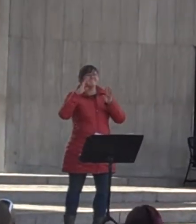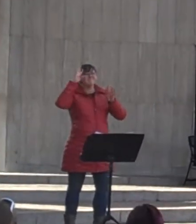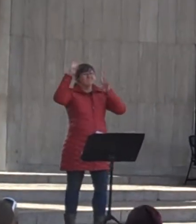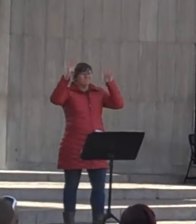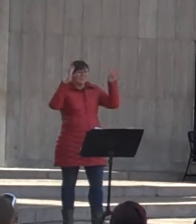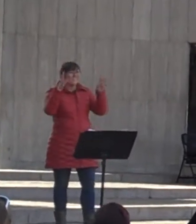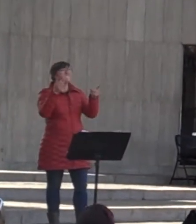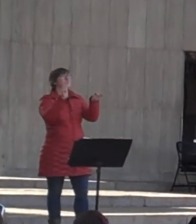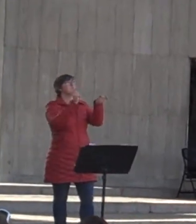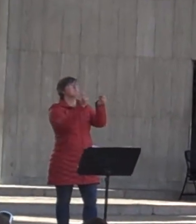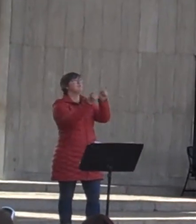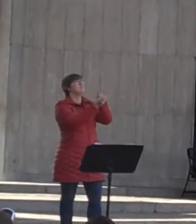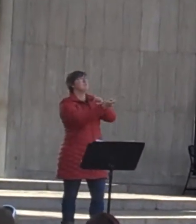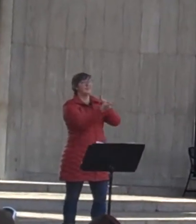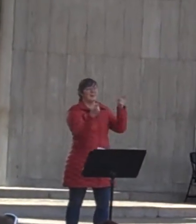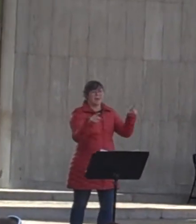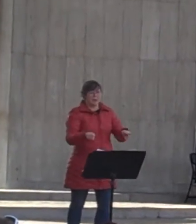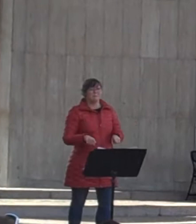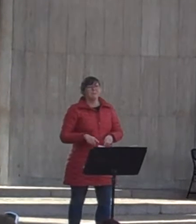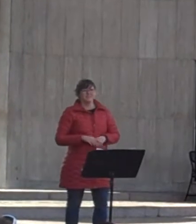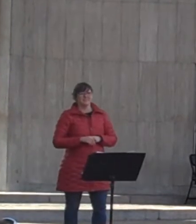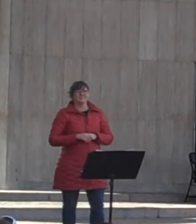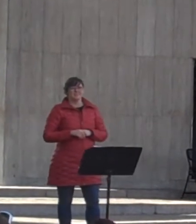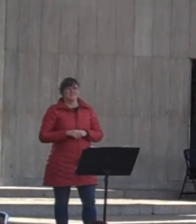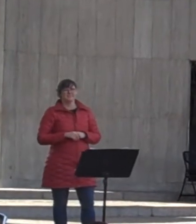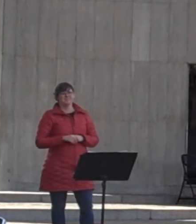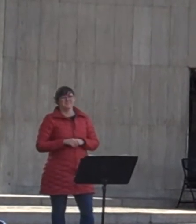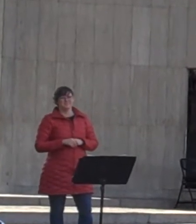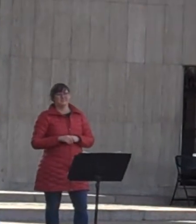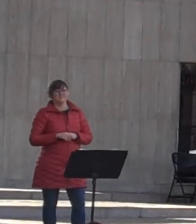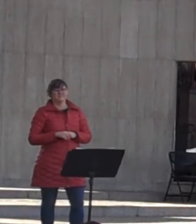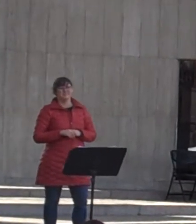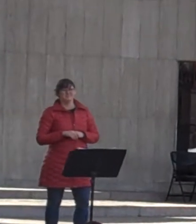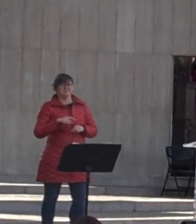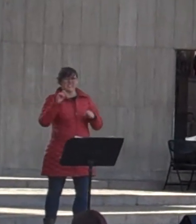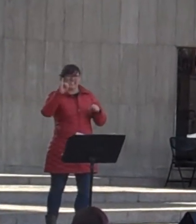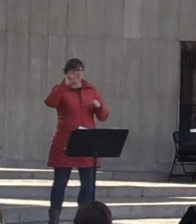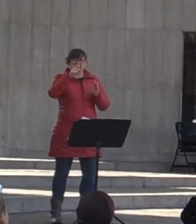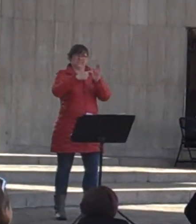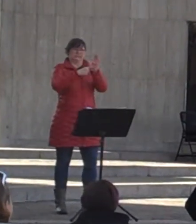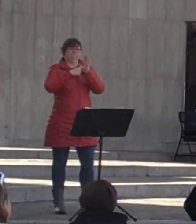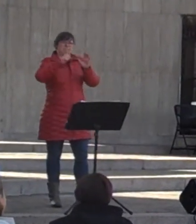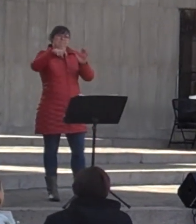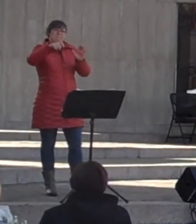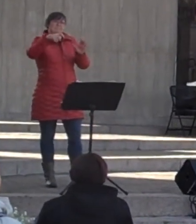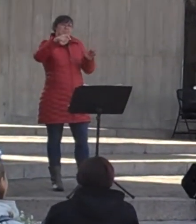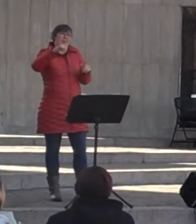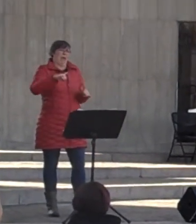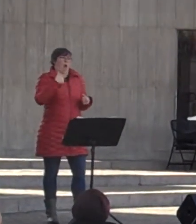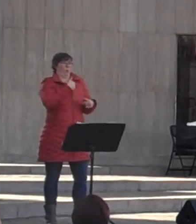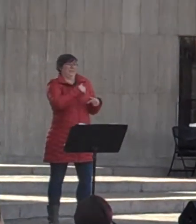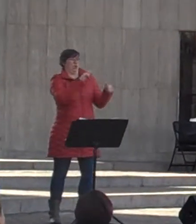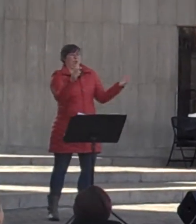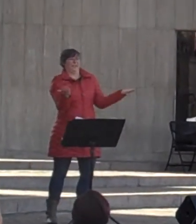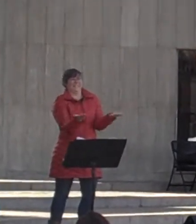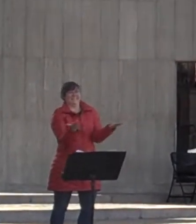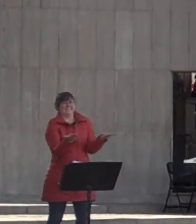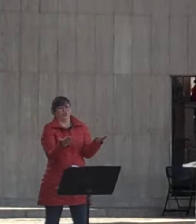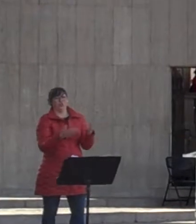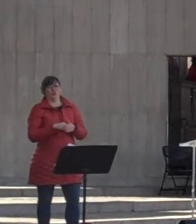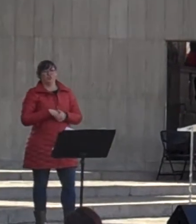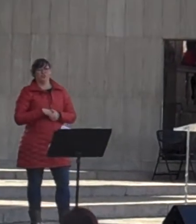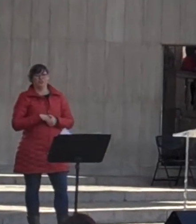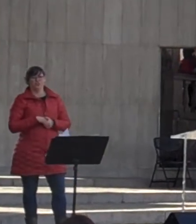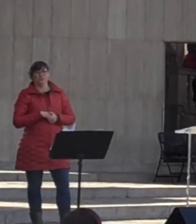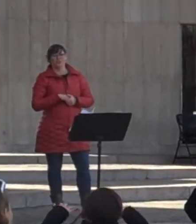It's necessary that we're here. It's necessary. So for all the people in the back, I'm going to